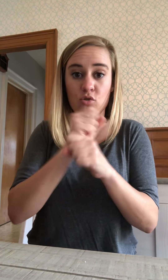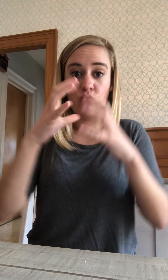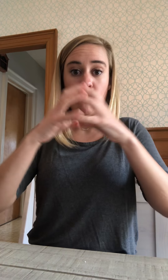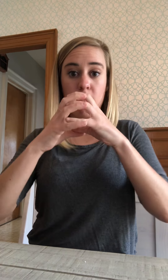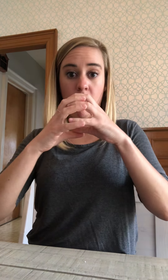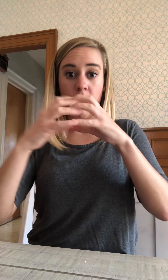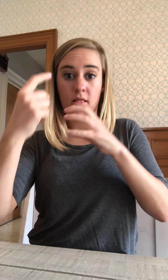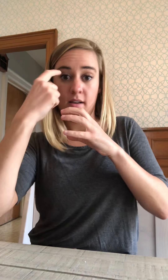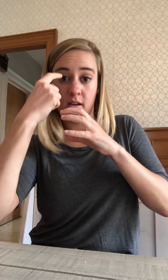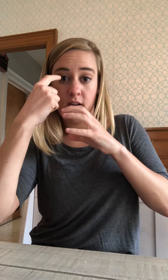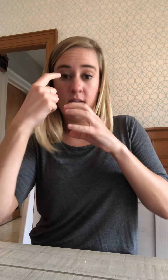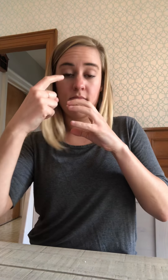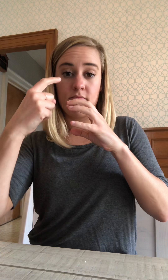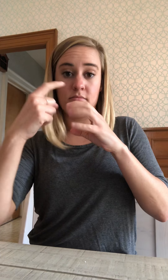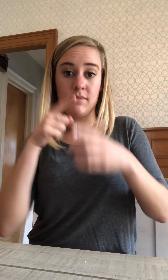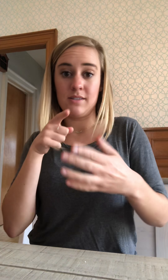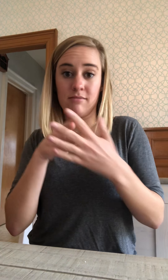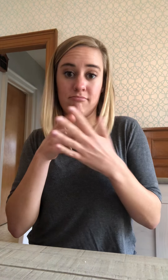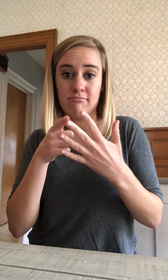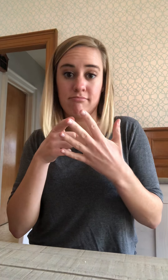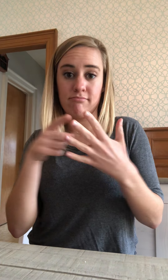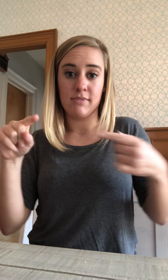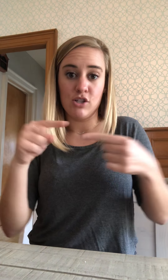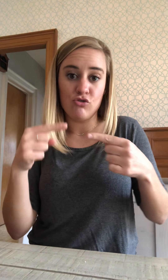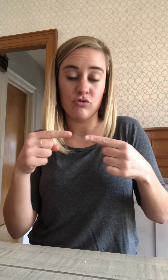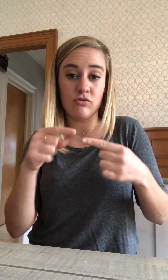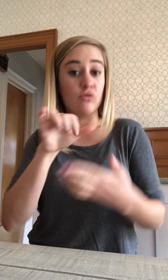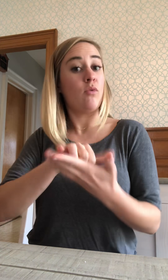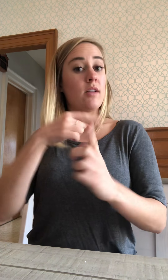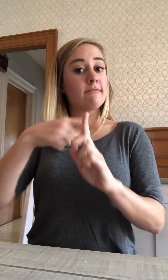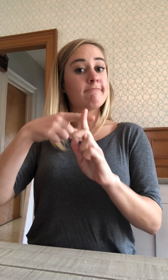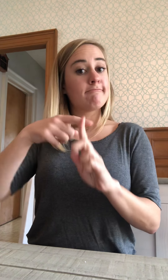So that's a good thing, but we still need to fix it so that they don't have double vision.